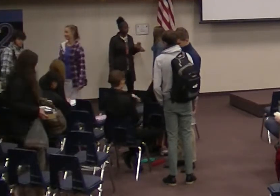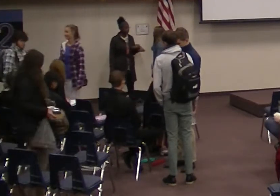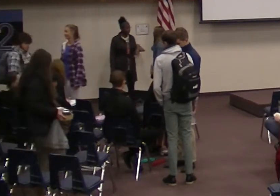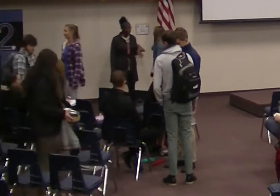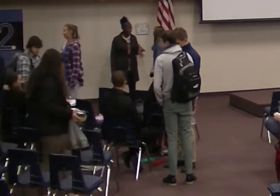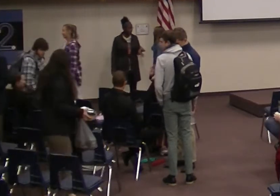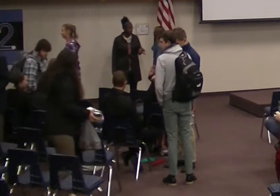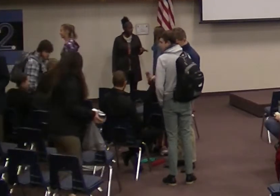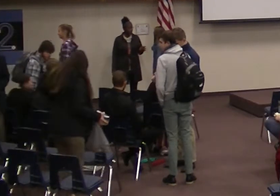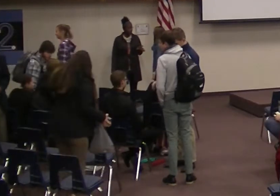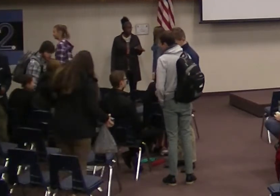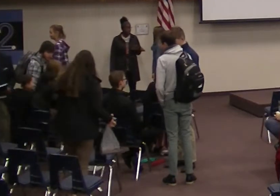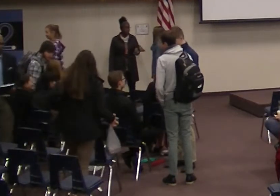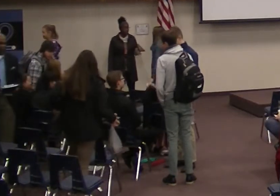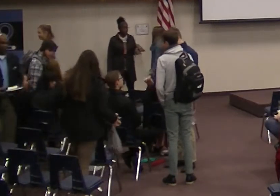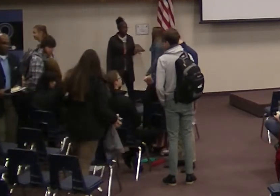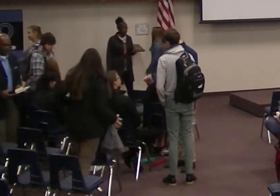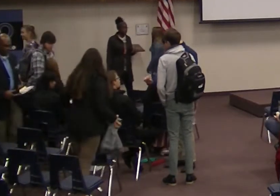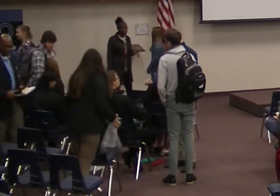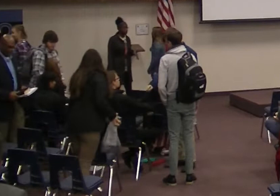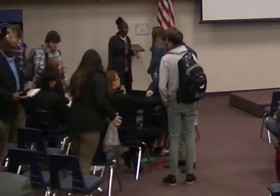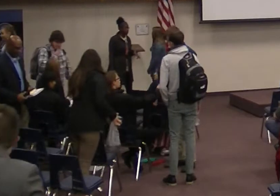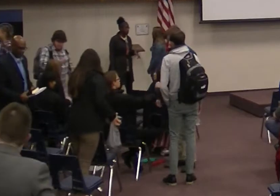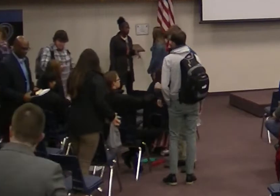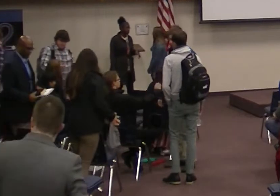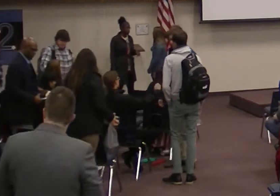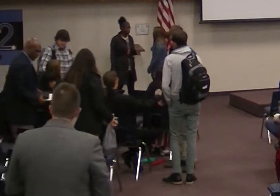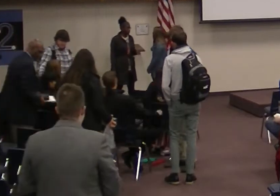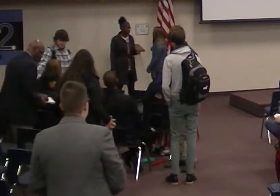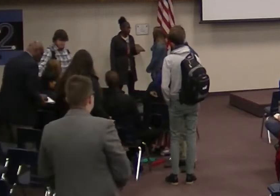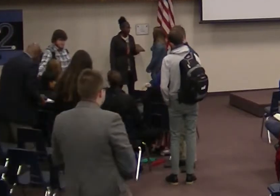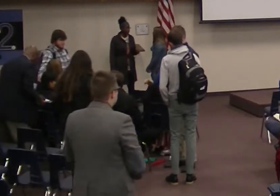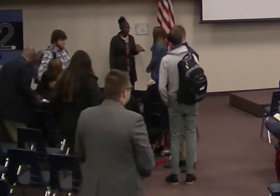I take full responsibility.